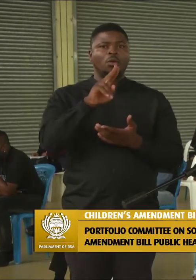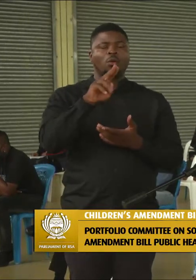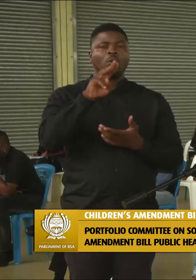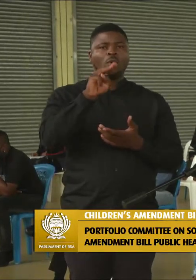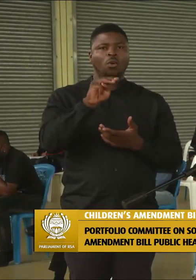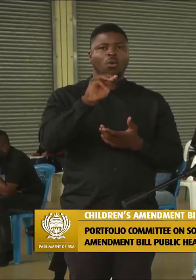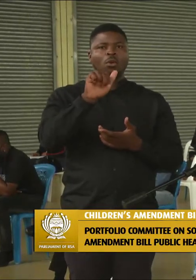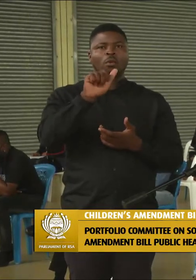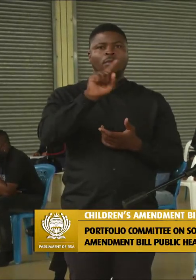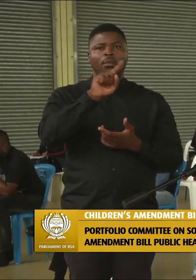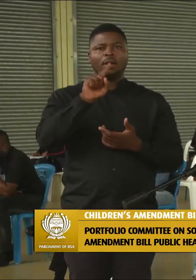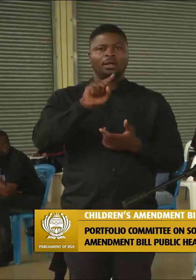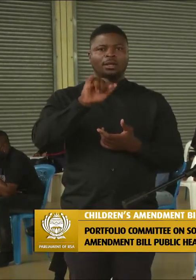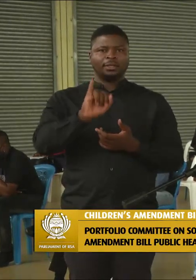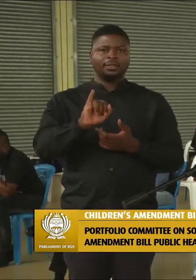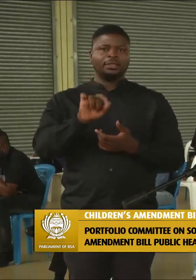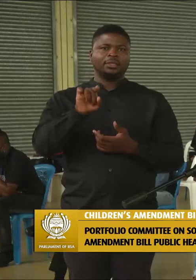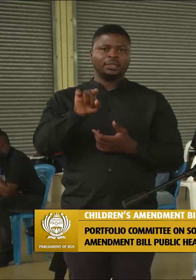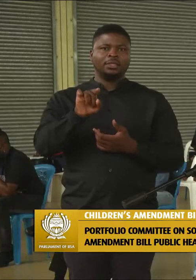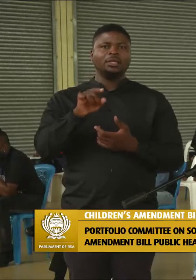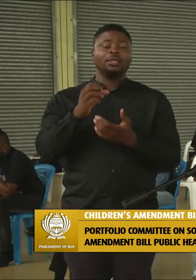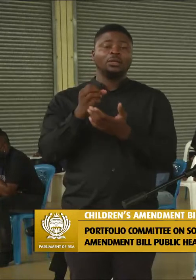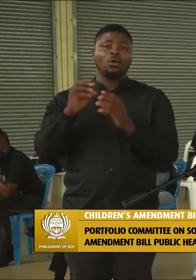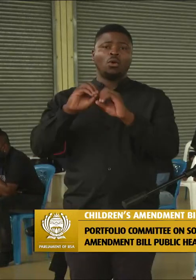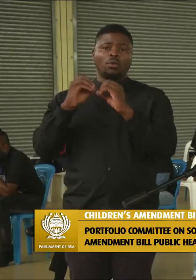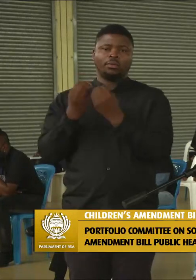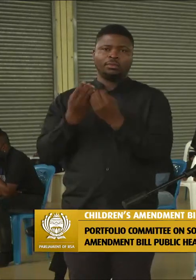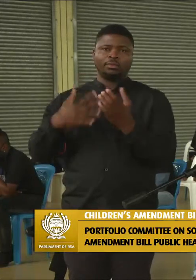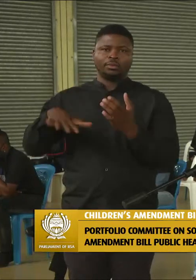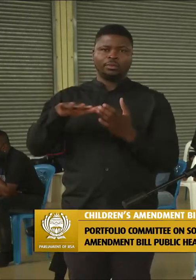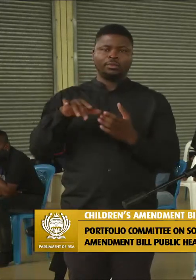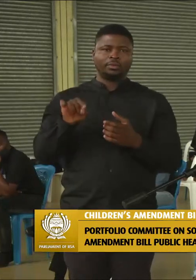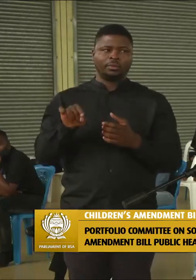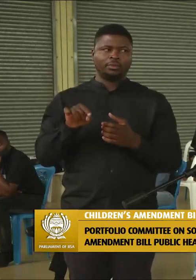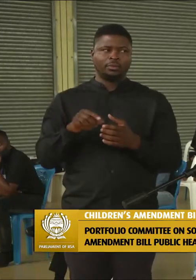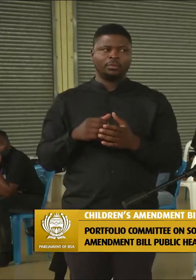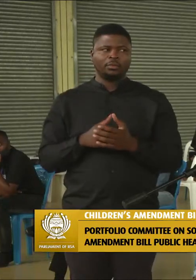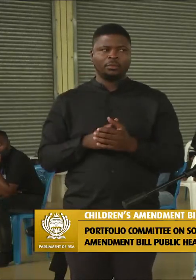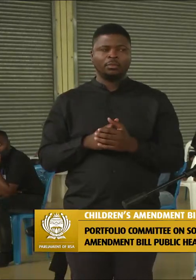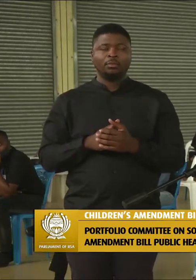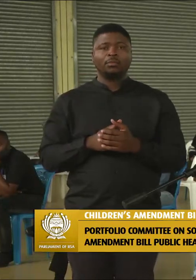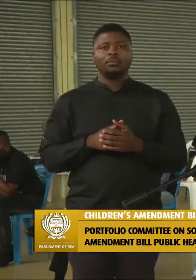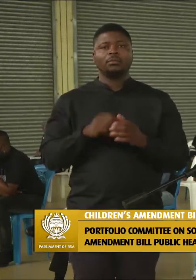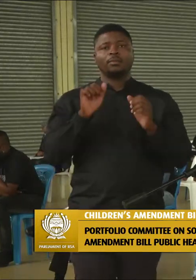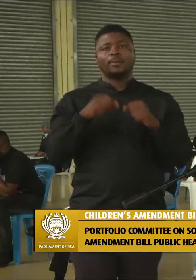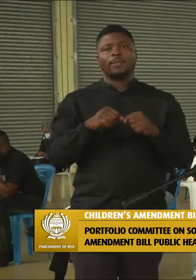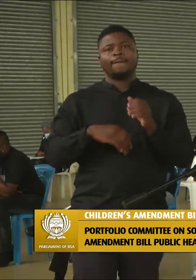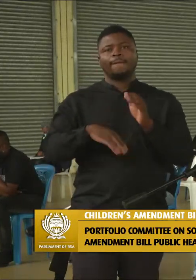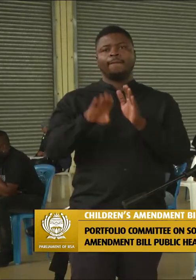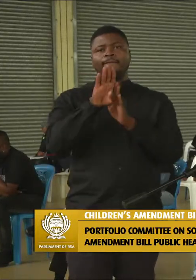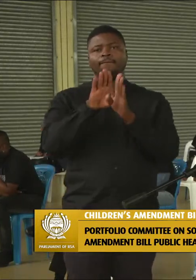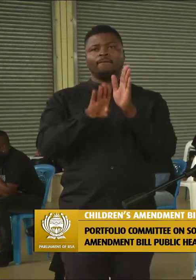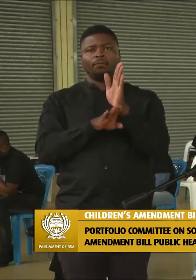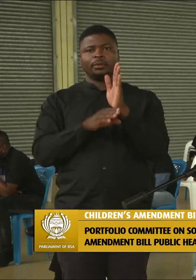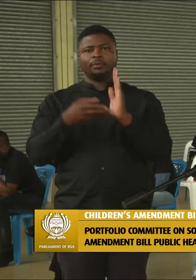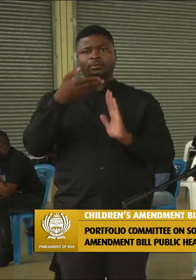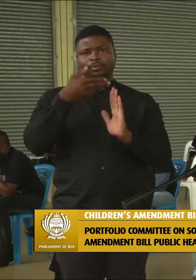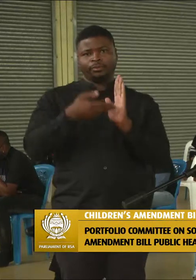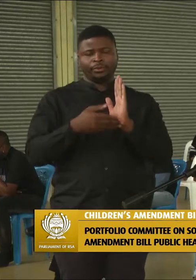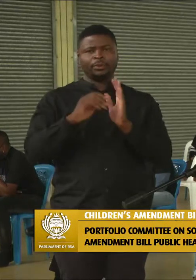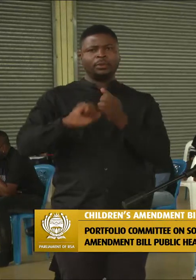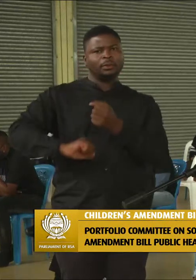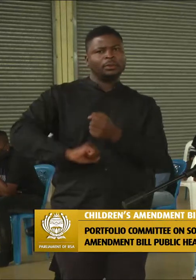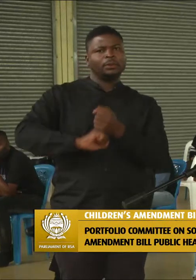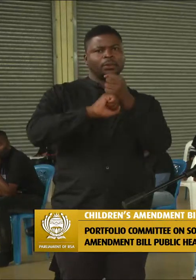lapha enkulisa yasemlazi. Yeah. Siyayithanda impokophelo yabantwana, siyathanda ukuthi